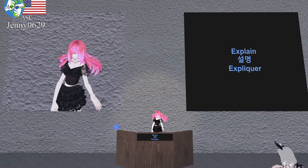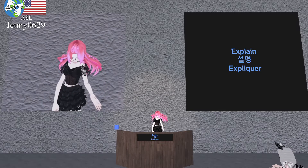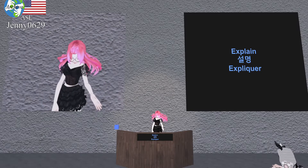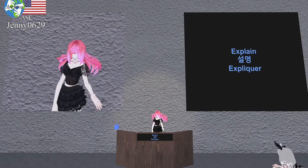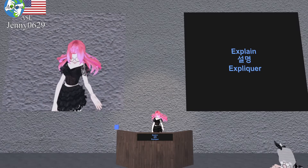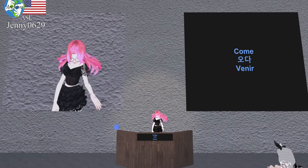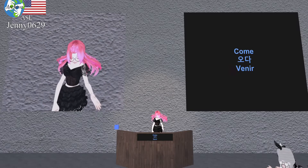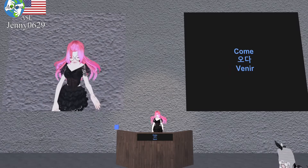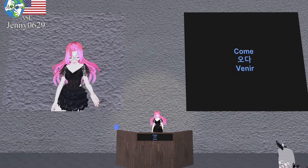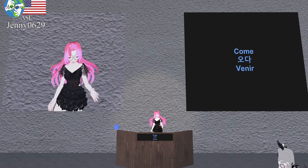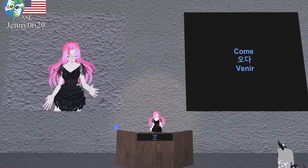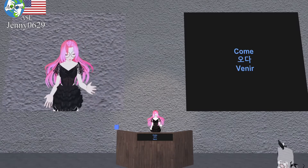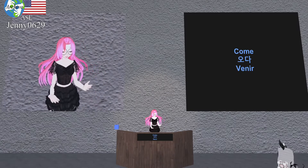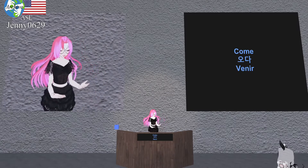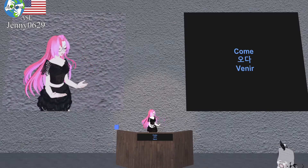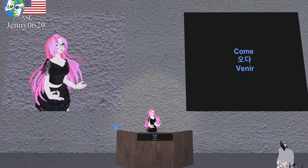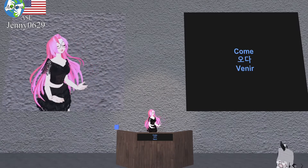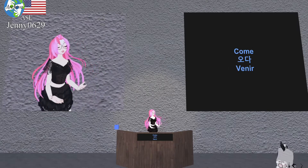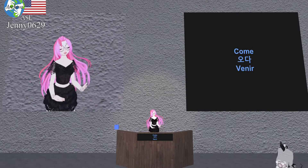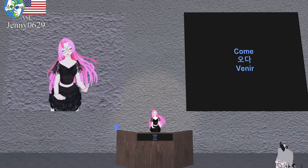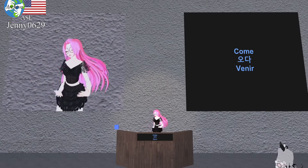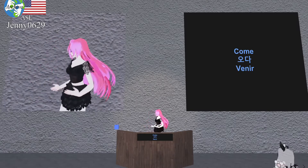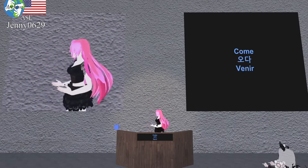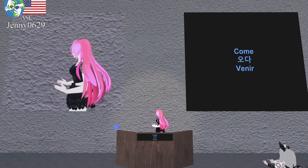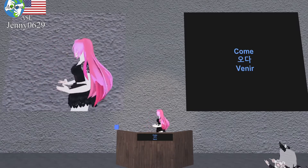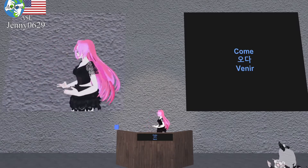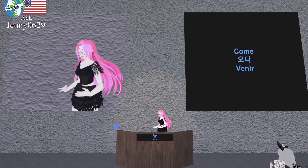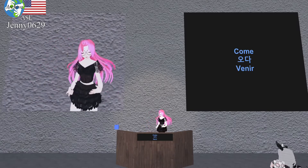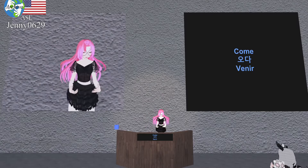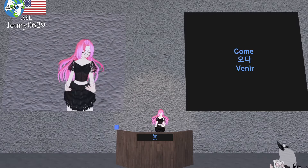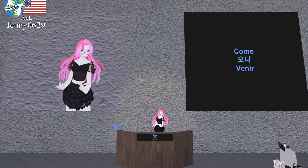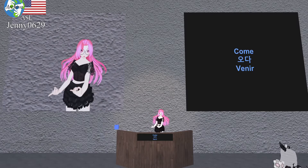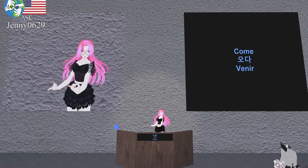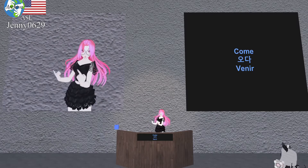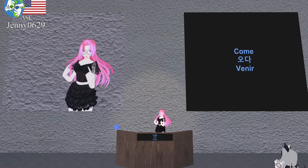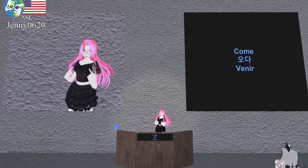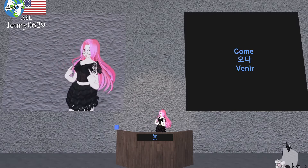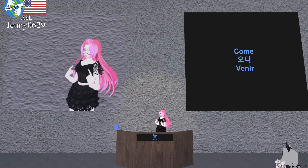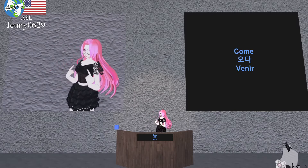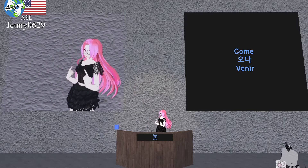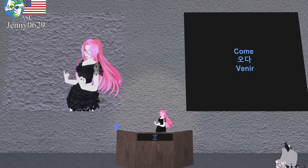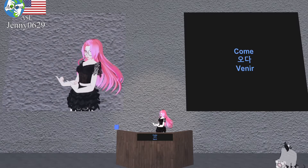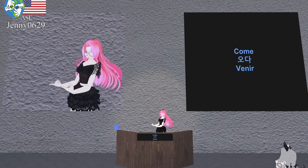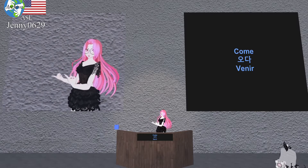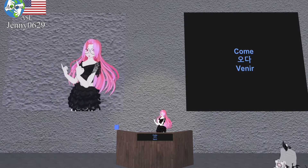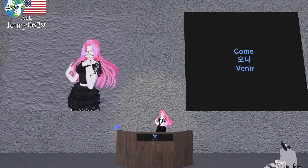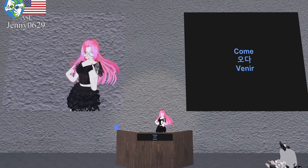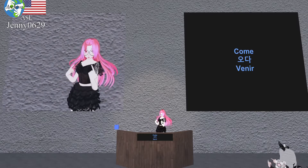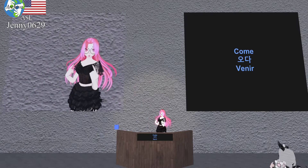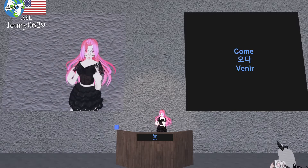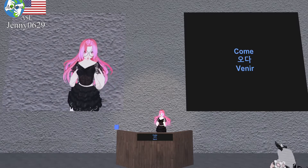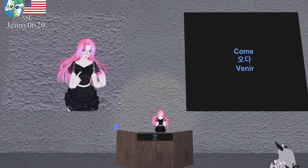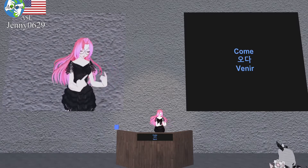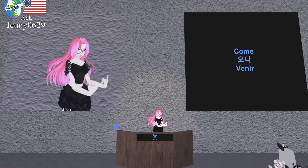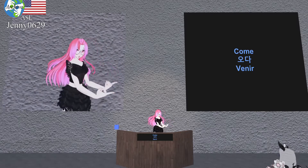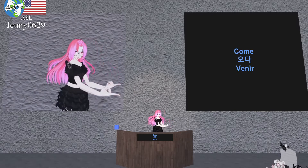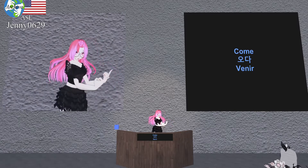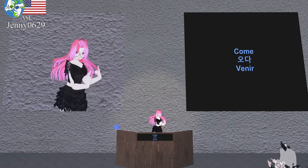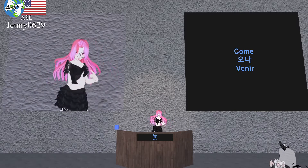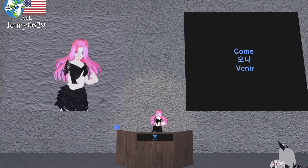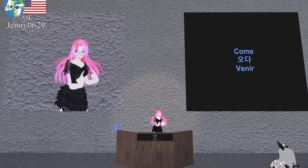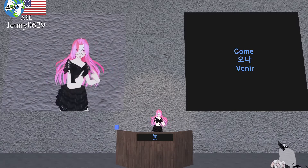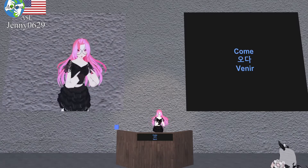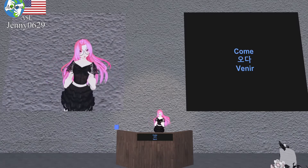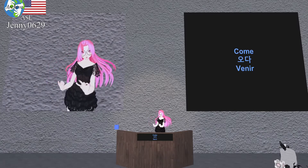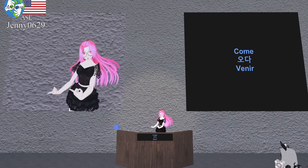And the last word that I'm going to choose to teach, okay, sorry, come, like this. Come